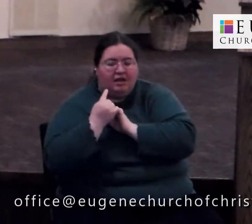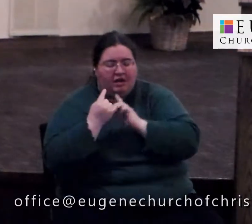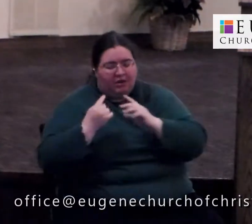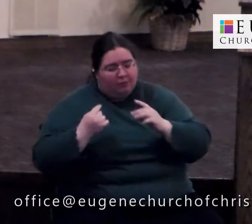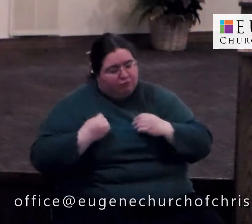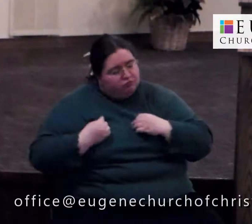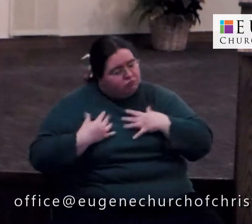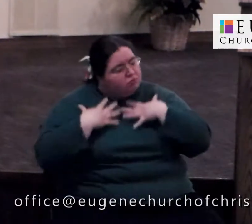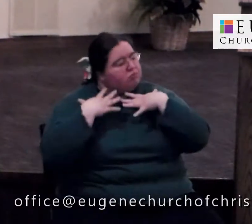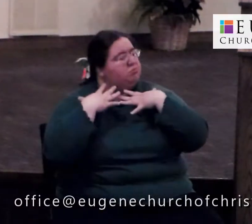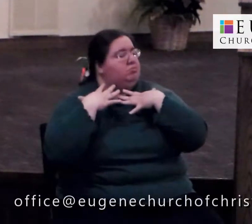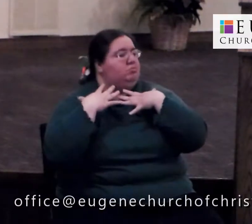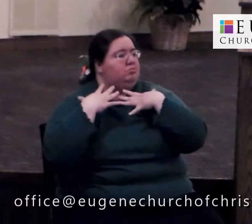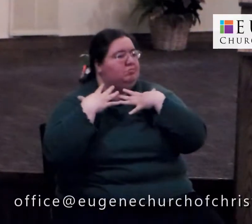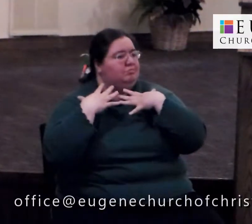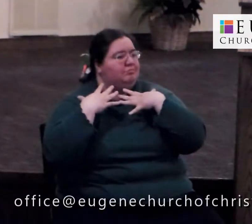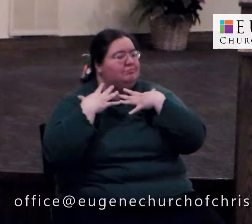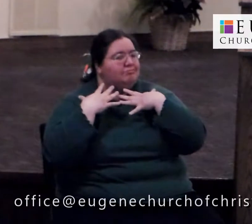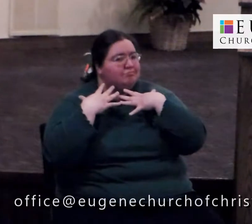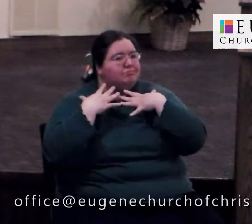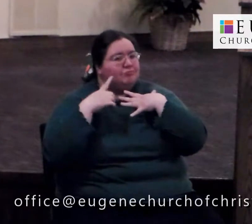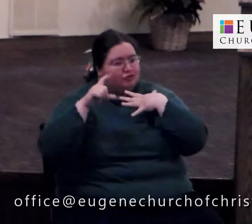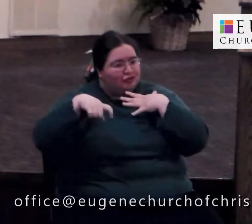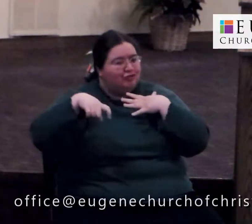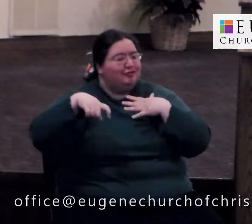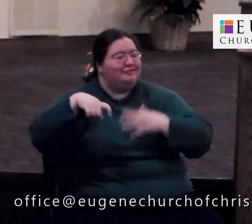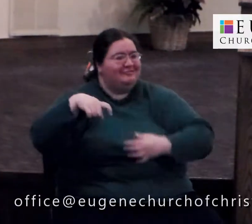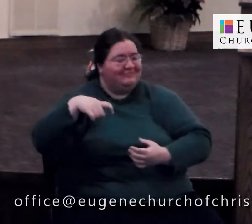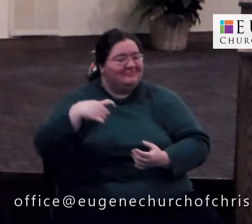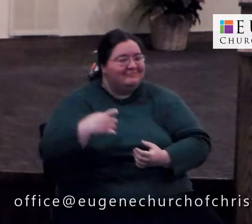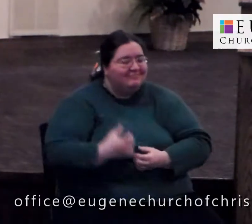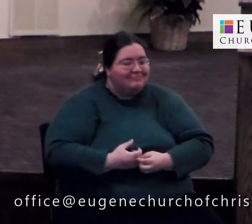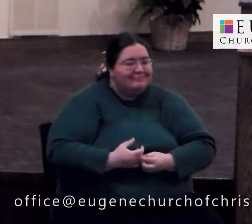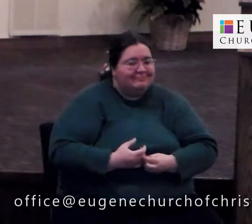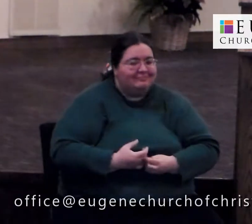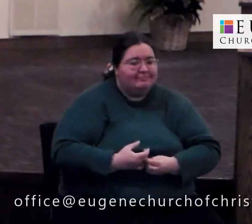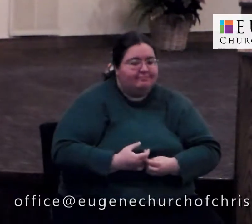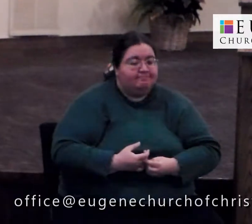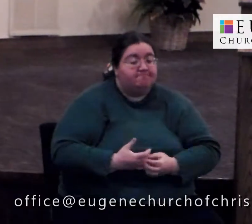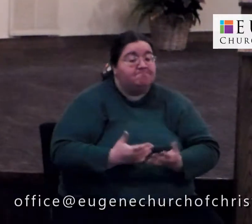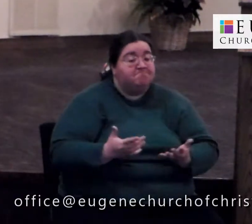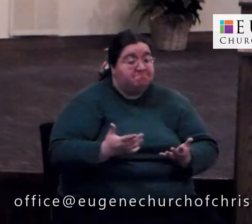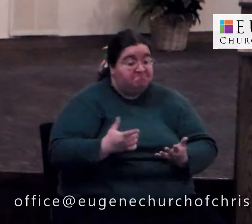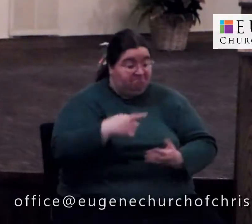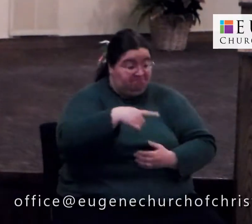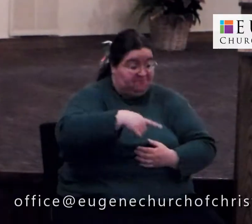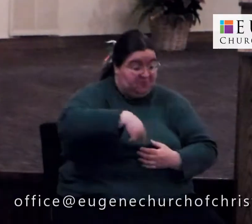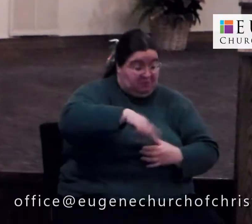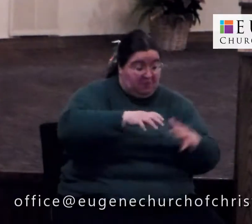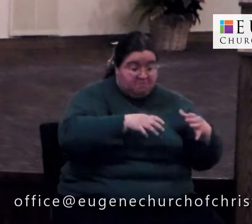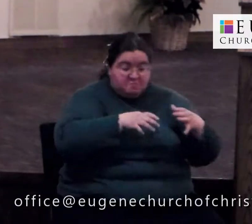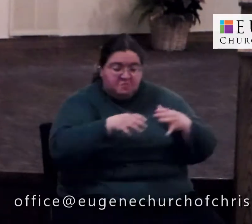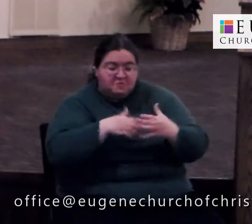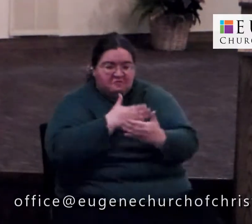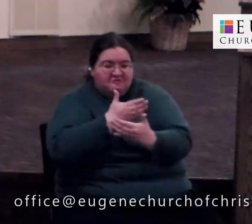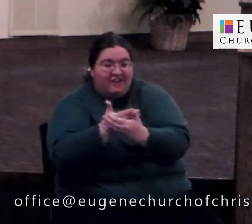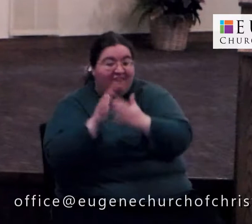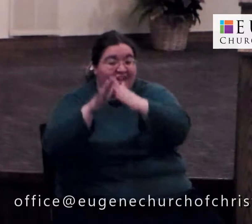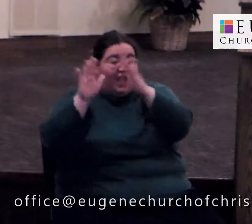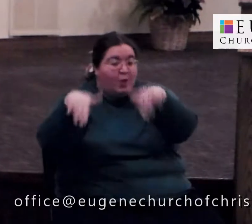overjoyed. We should be overjoyed. On coming to the house, they saw the child was with his mother Mary, and they